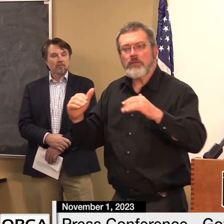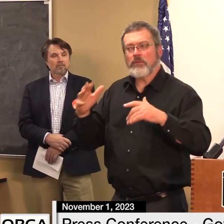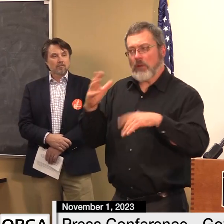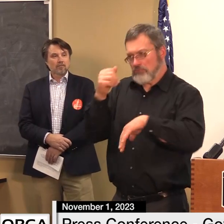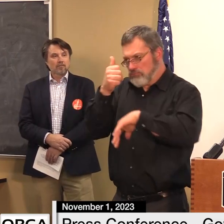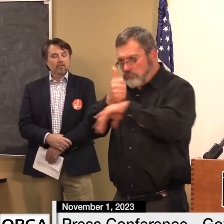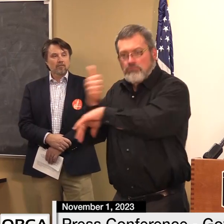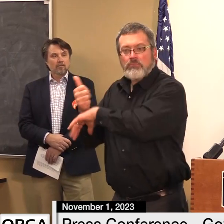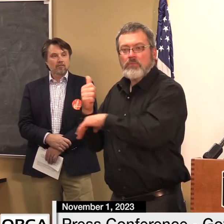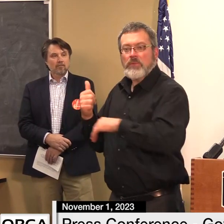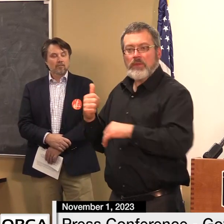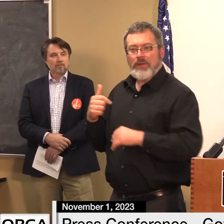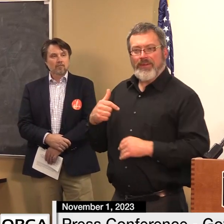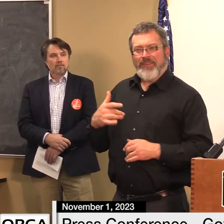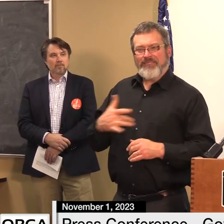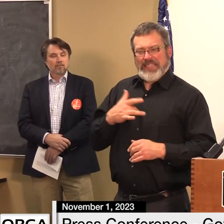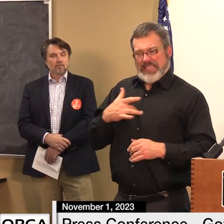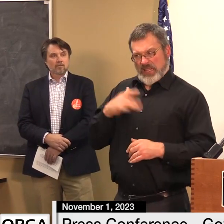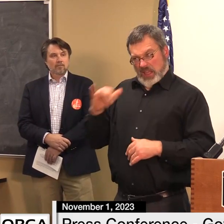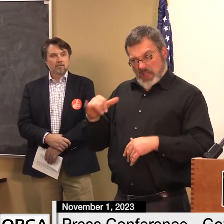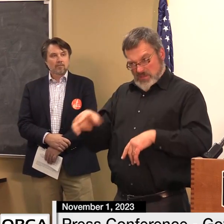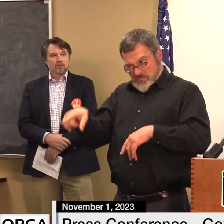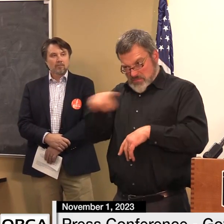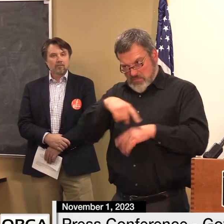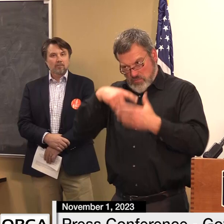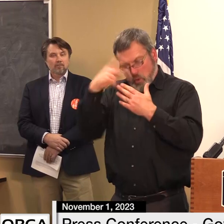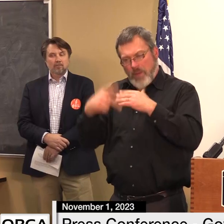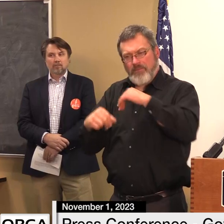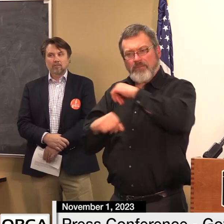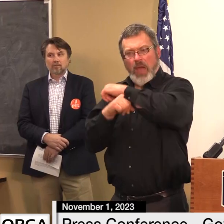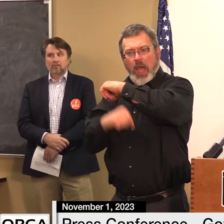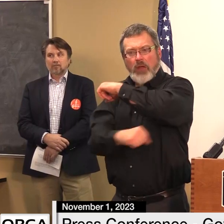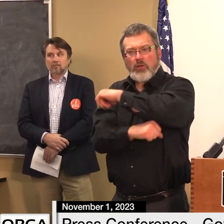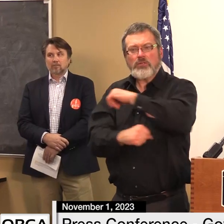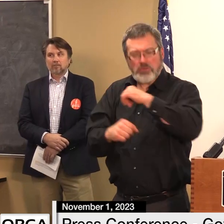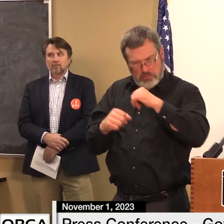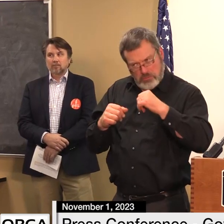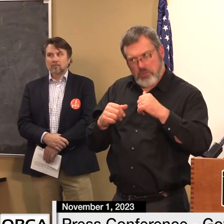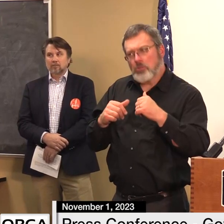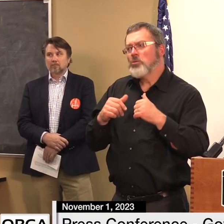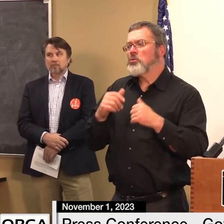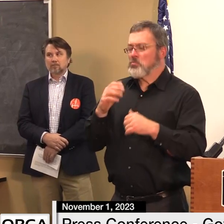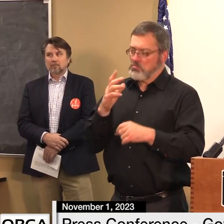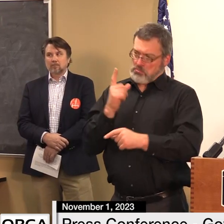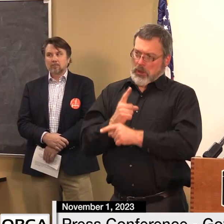the foundation of the plan is still appropriate for this time.